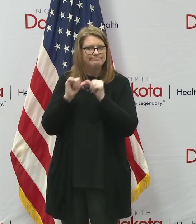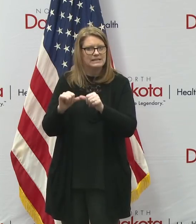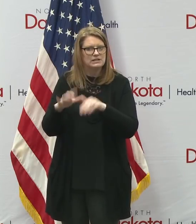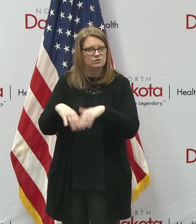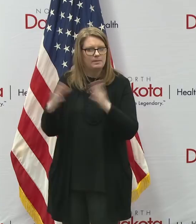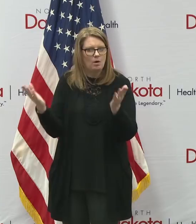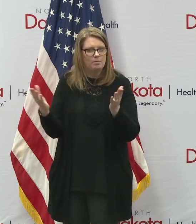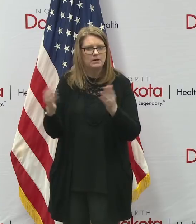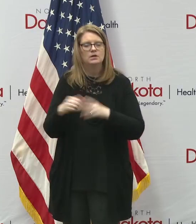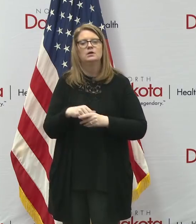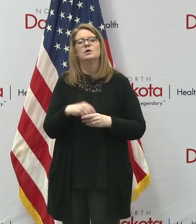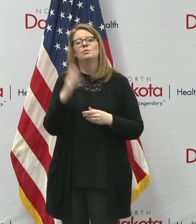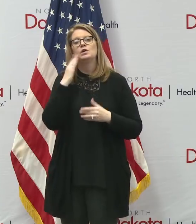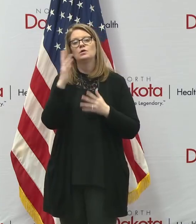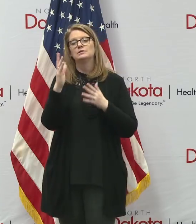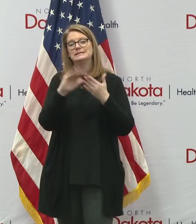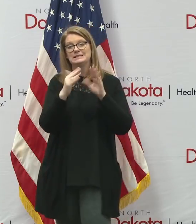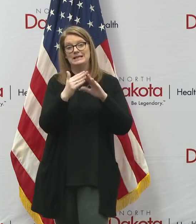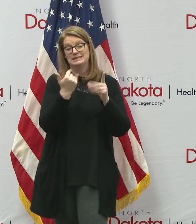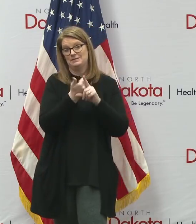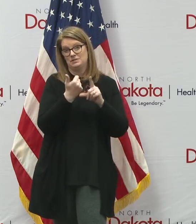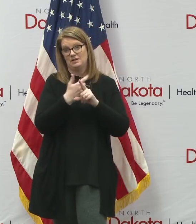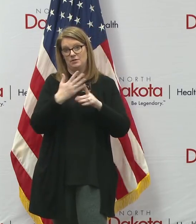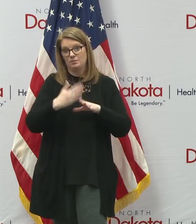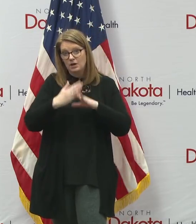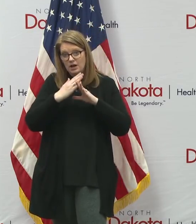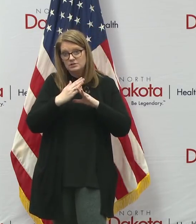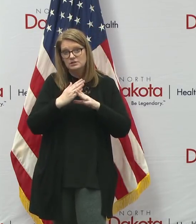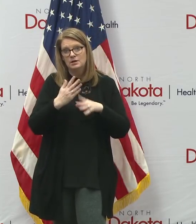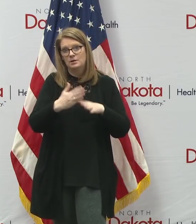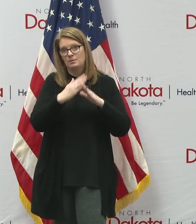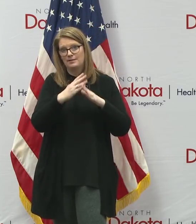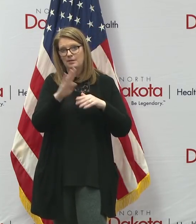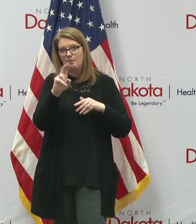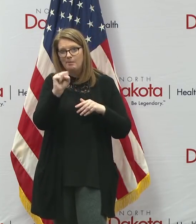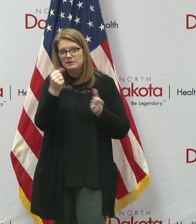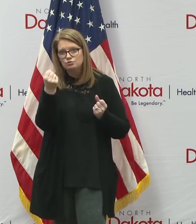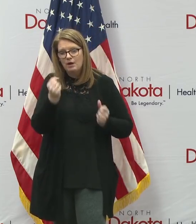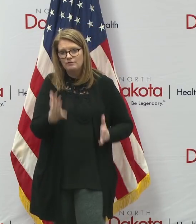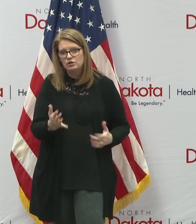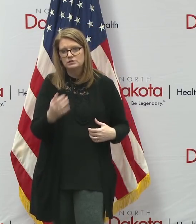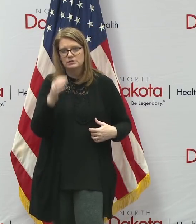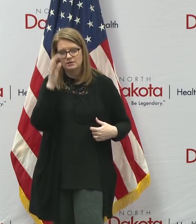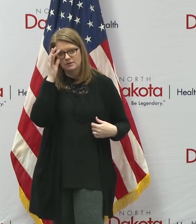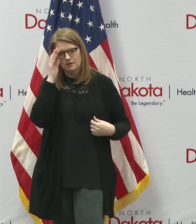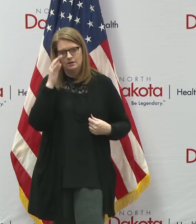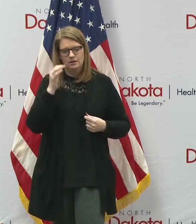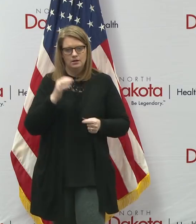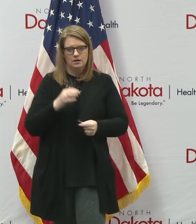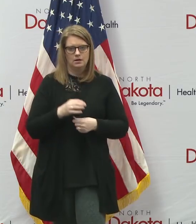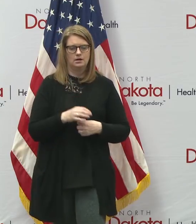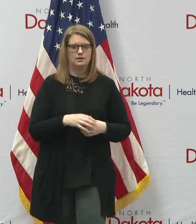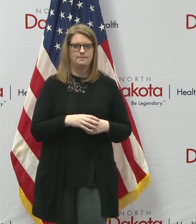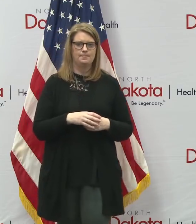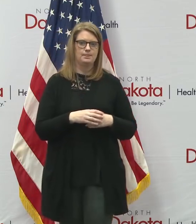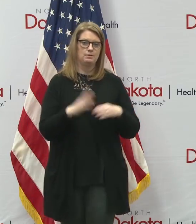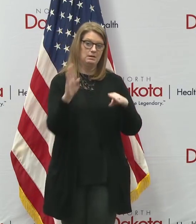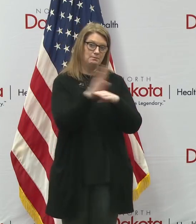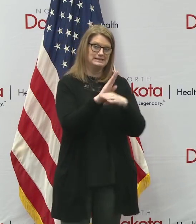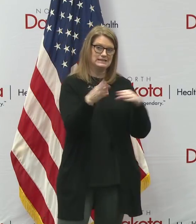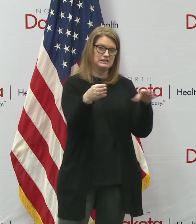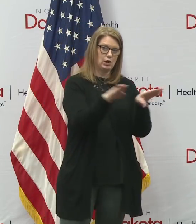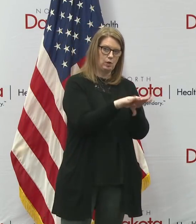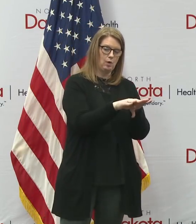what cities are doing, they're taking precautions to protect their bus drivers. They're reporting that with businesses